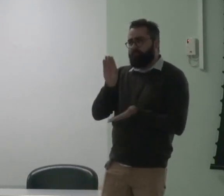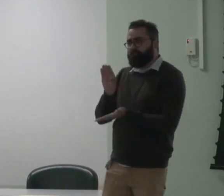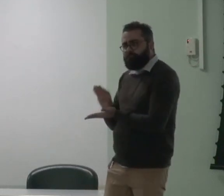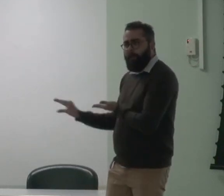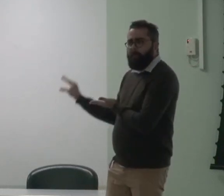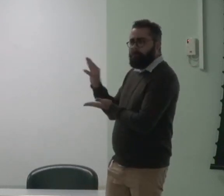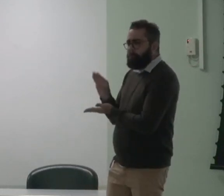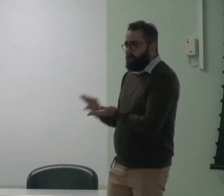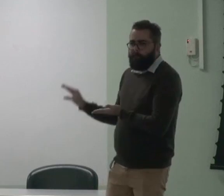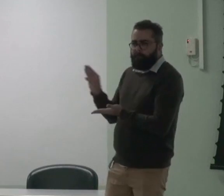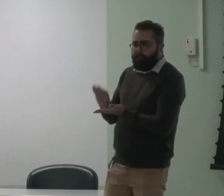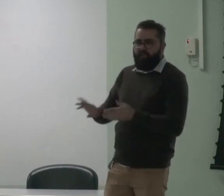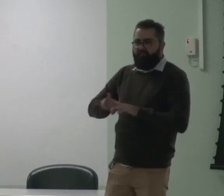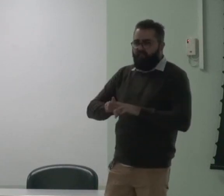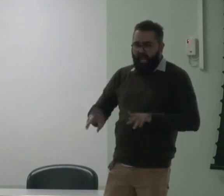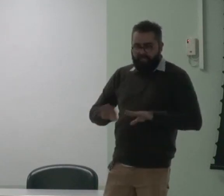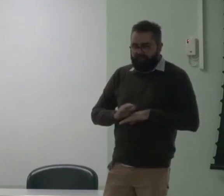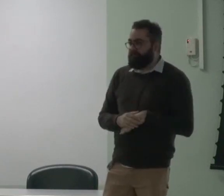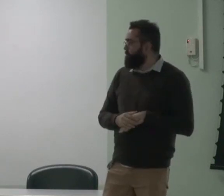Magda